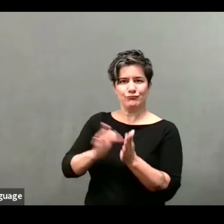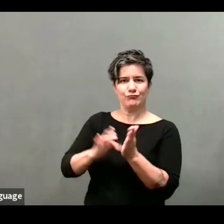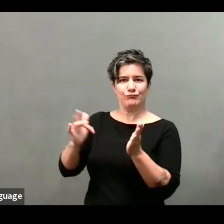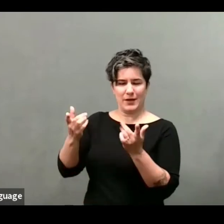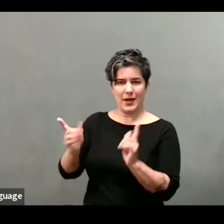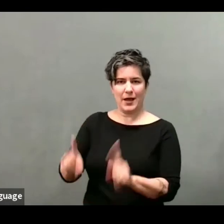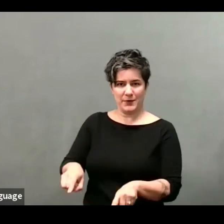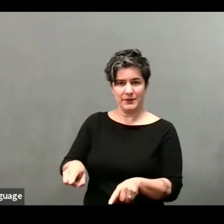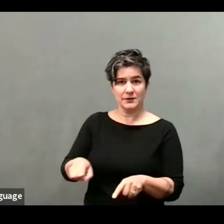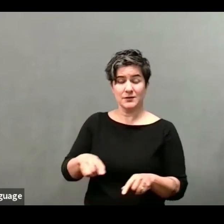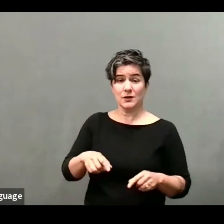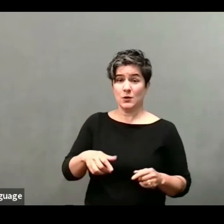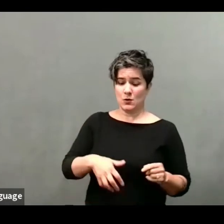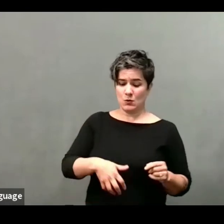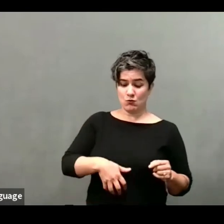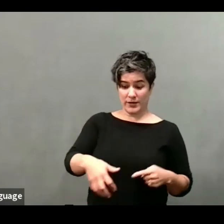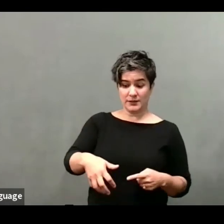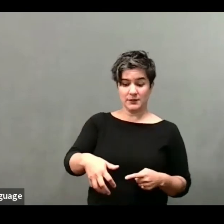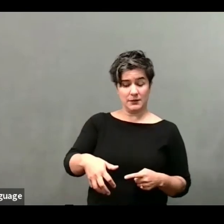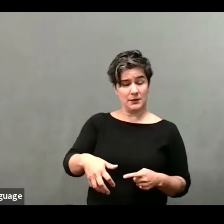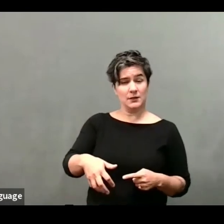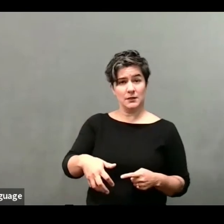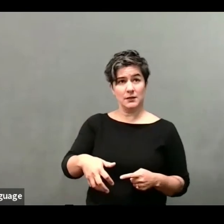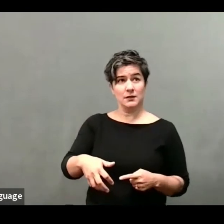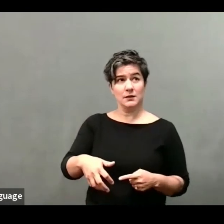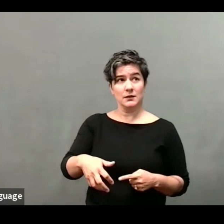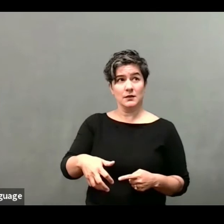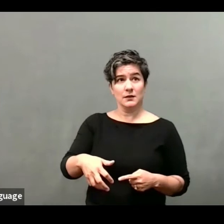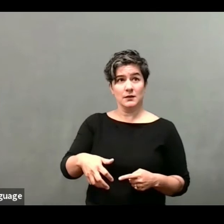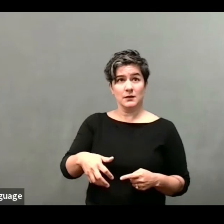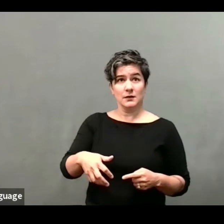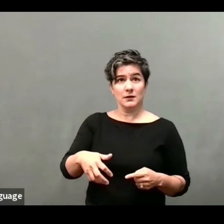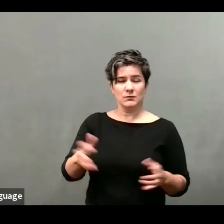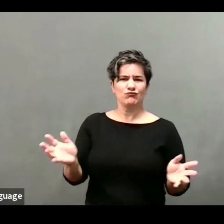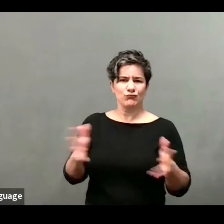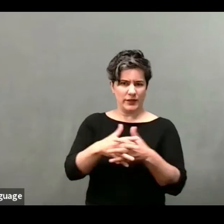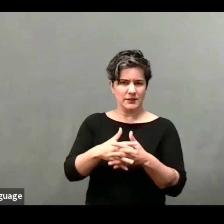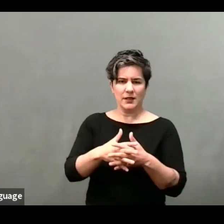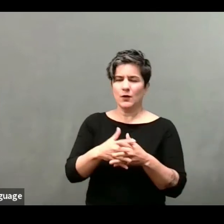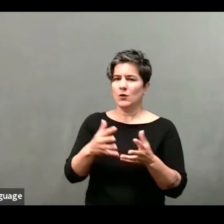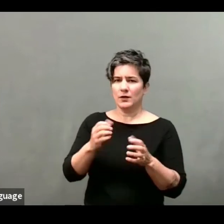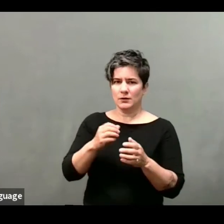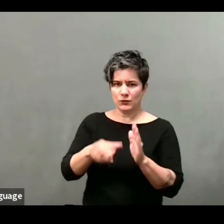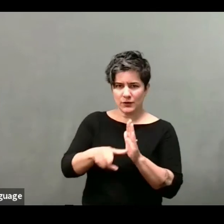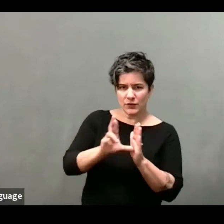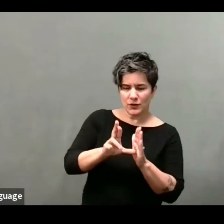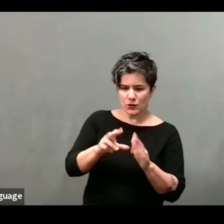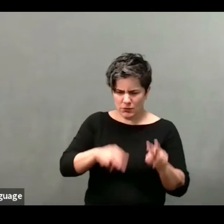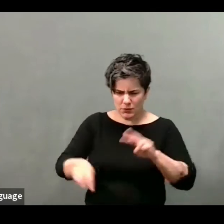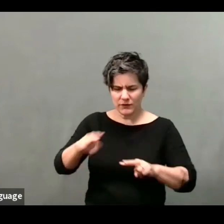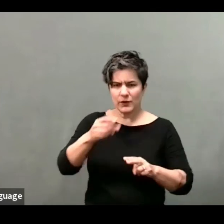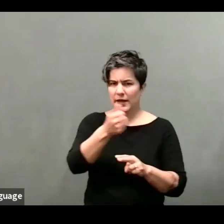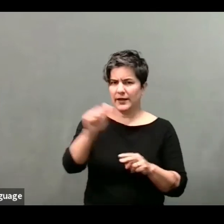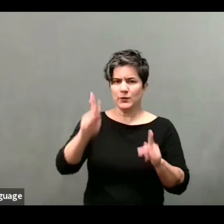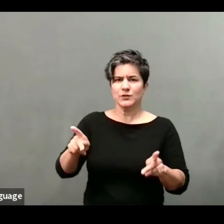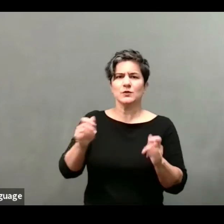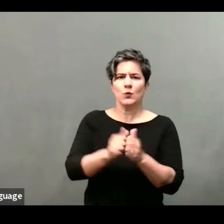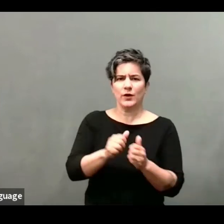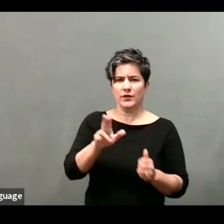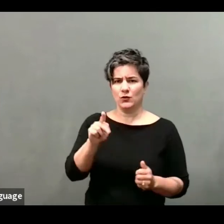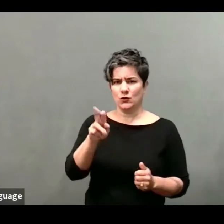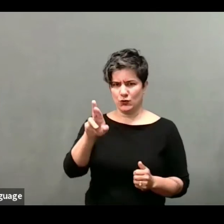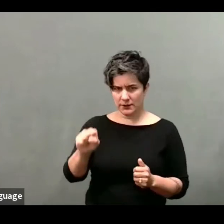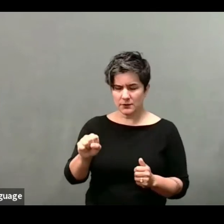assault. So pregnancy is something that we really try to make sure that we cover for anyone with a uterus and